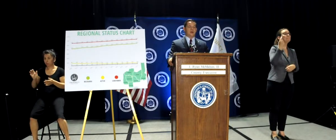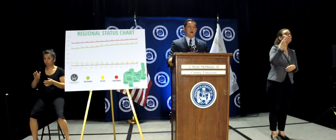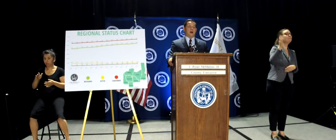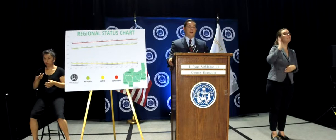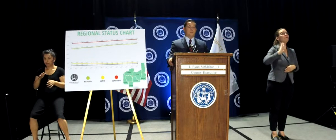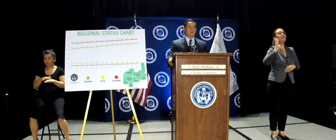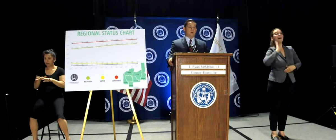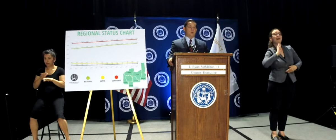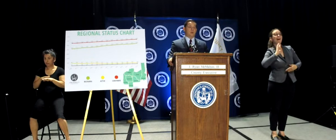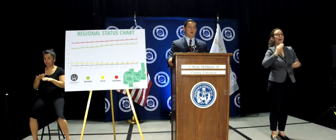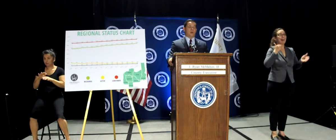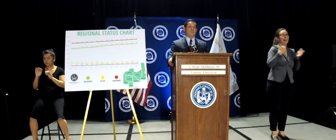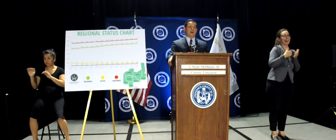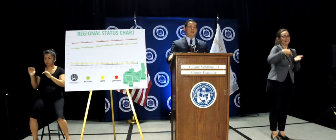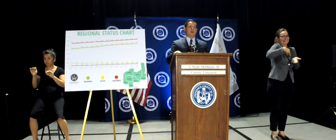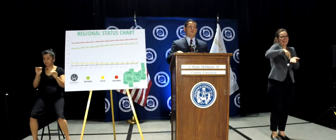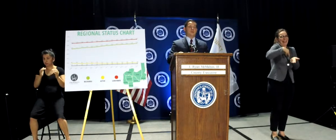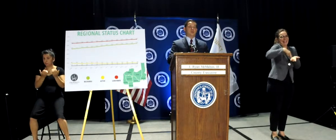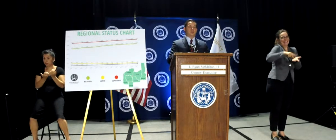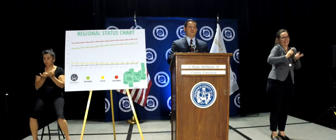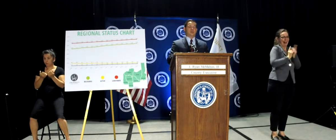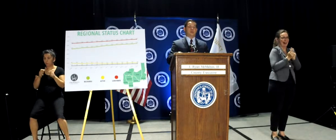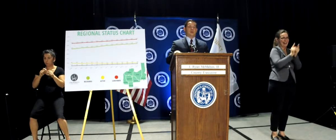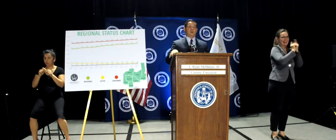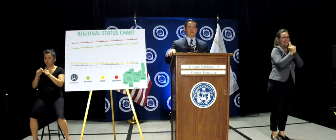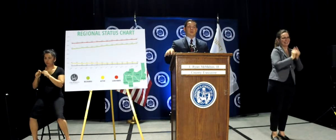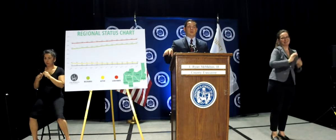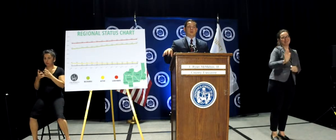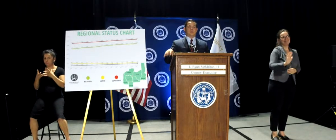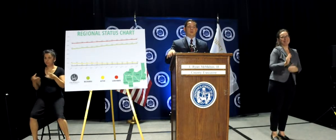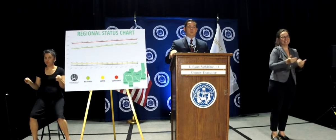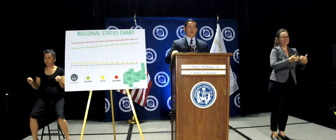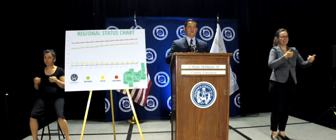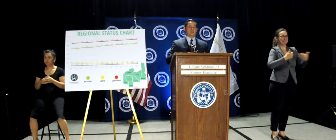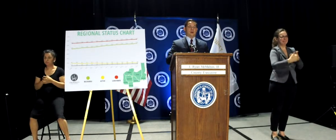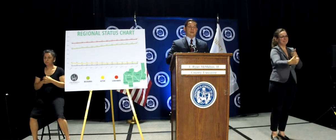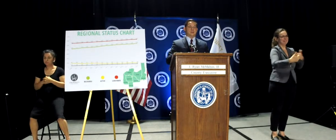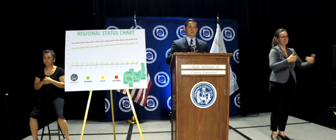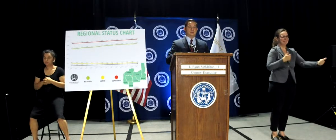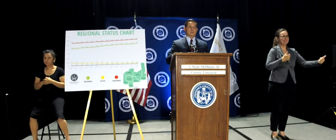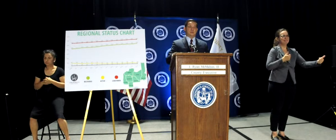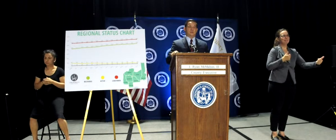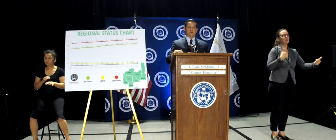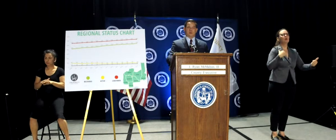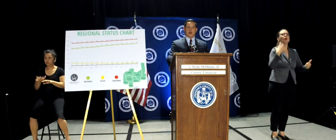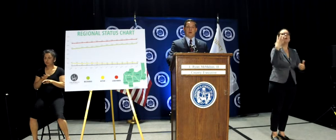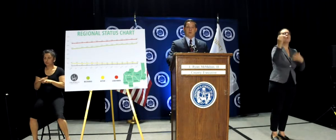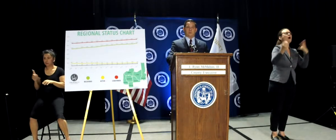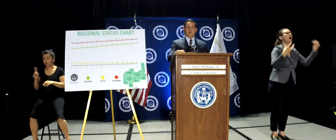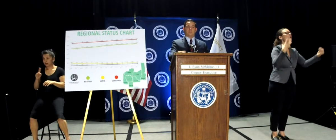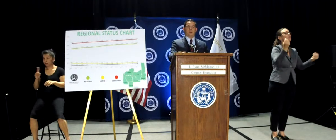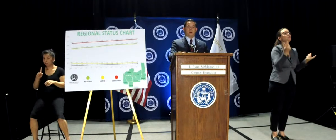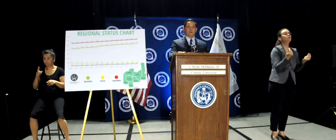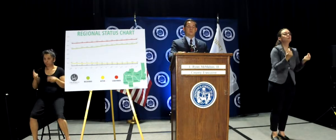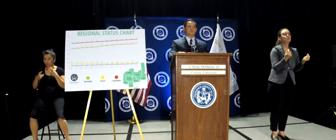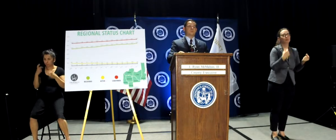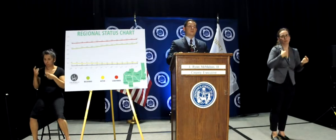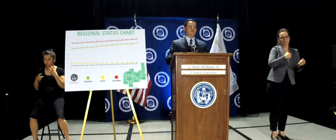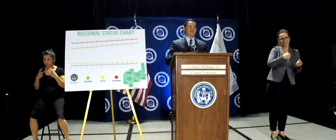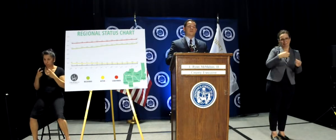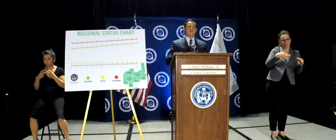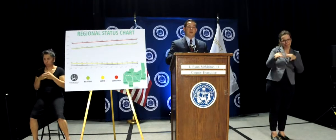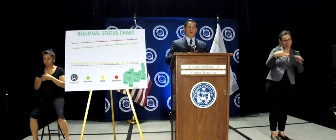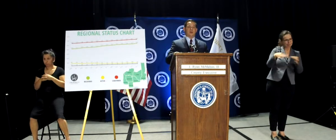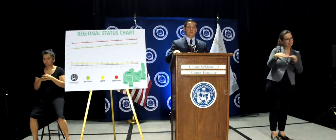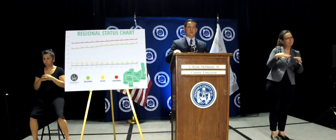educated. We know that many of these traditional restaurants, till a certain hour, then become bars.